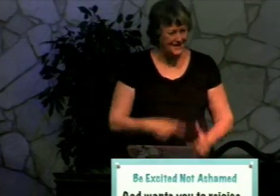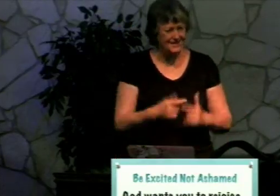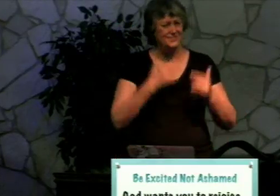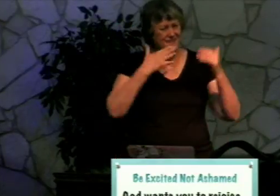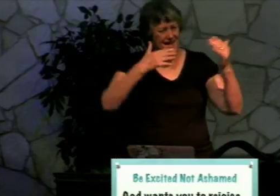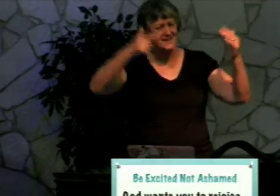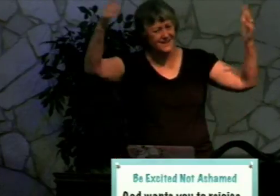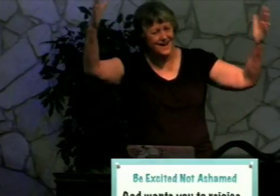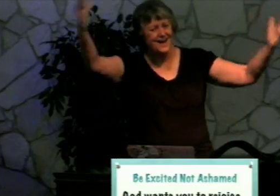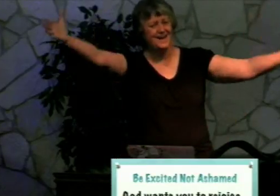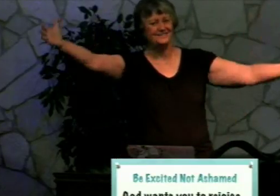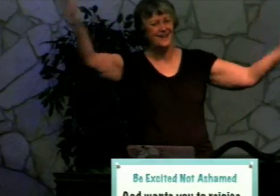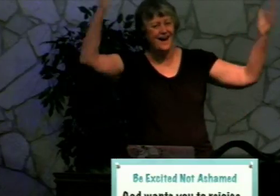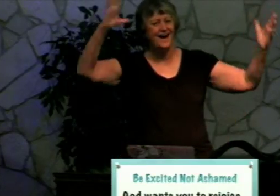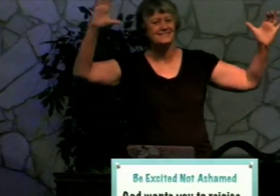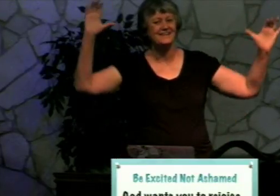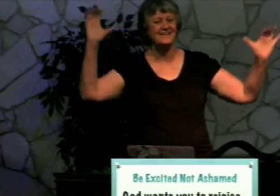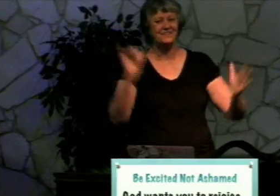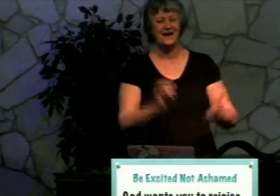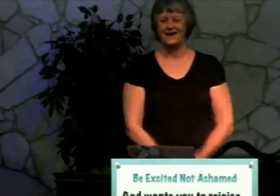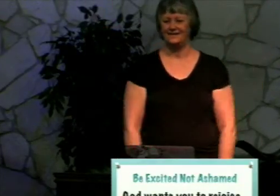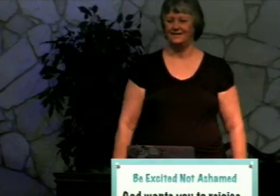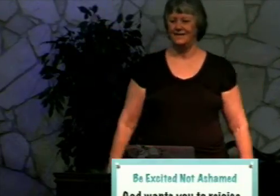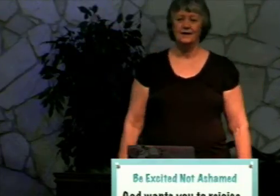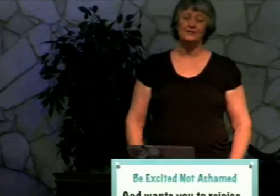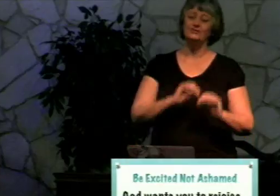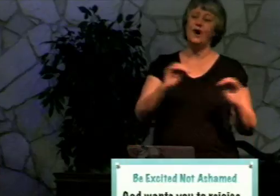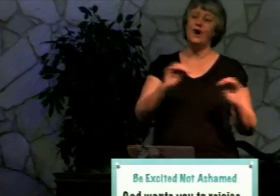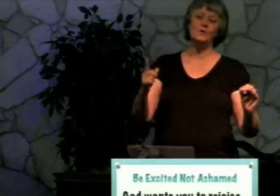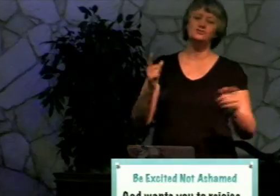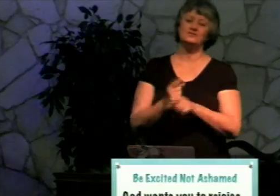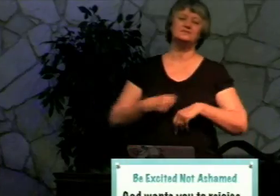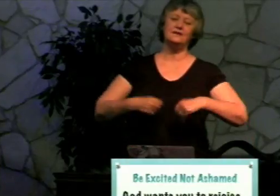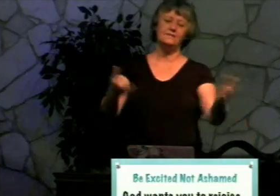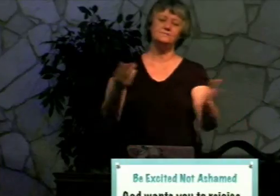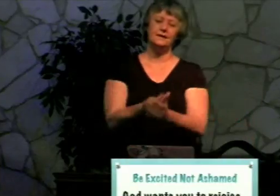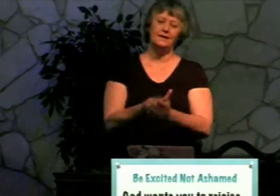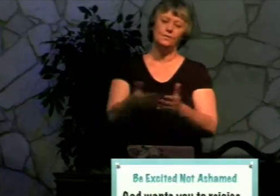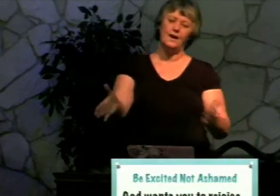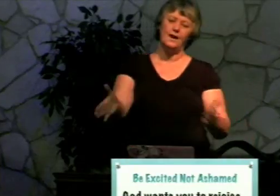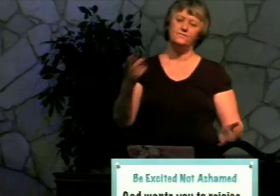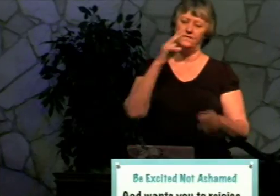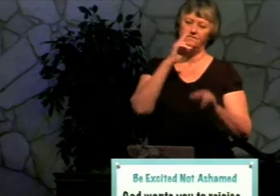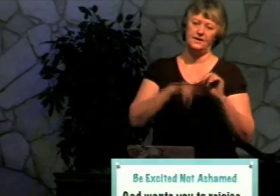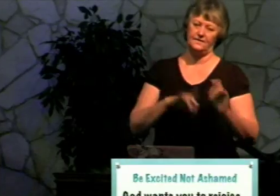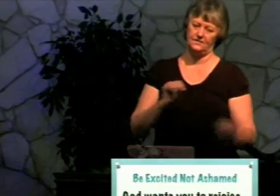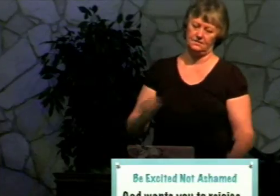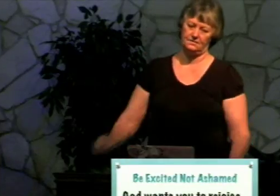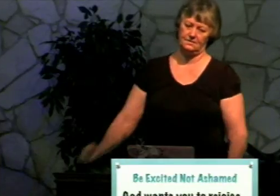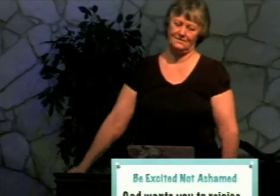Then thank God. God did that. Because no one just gives money away for the fun of it.